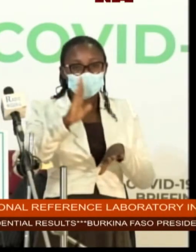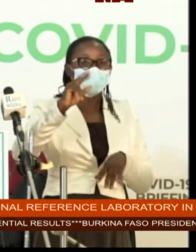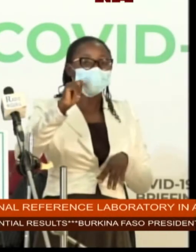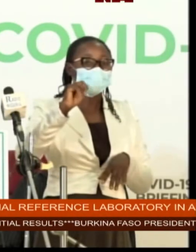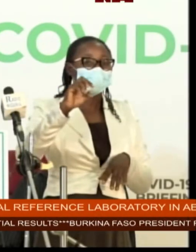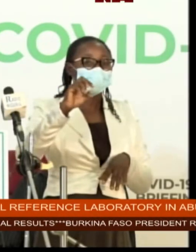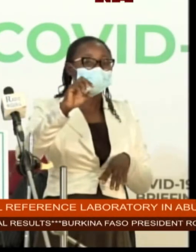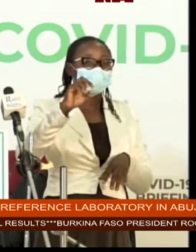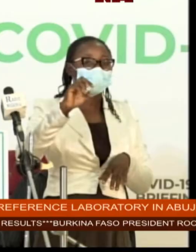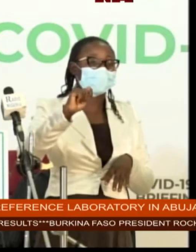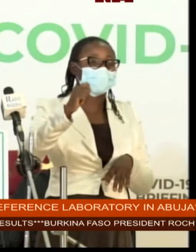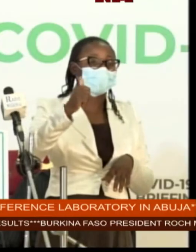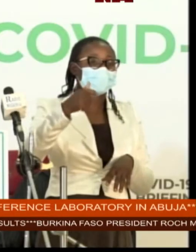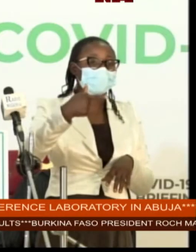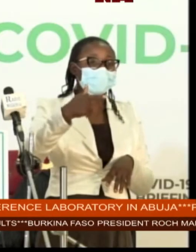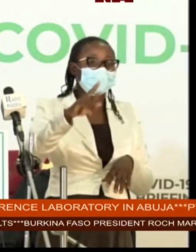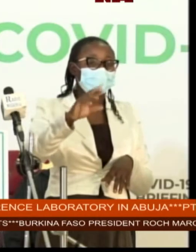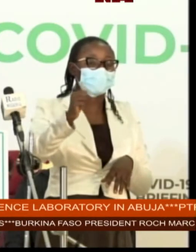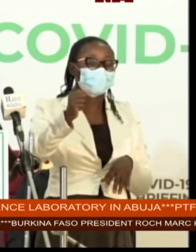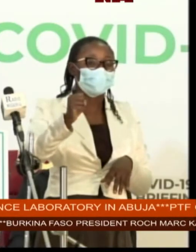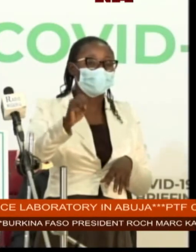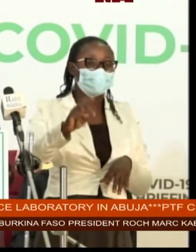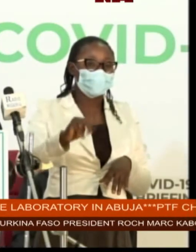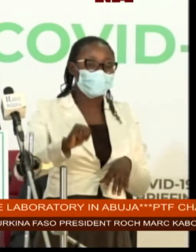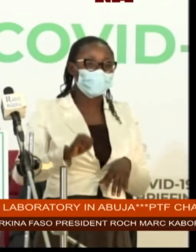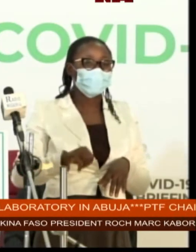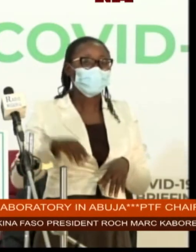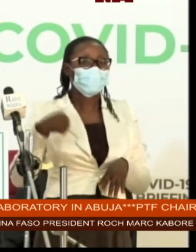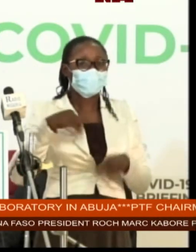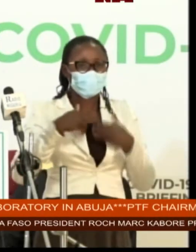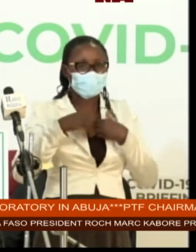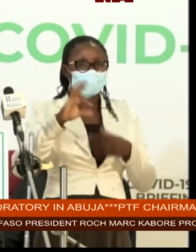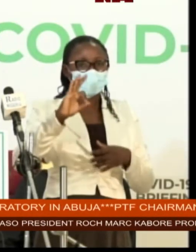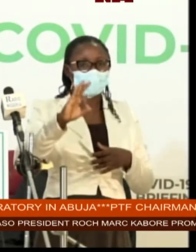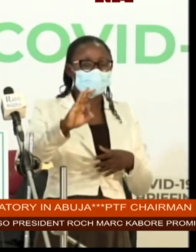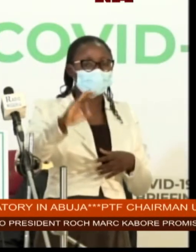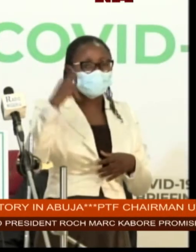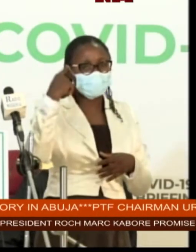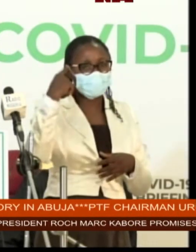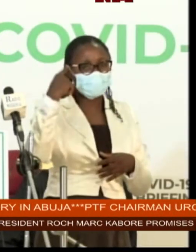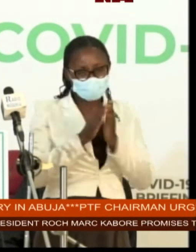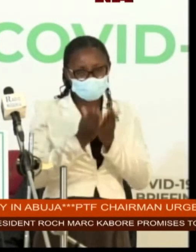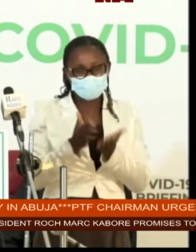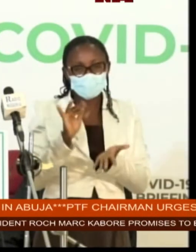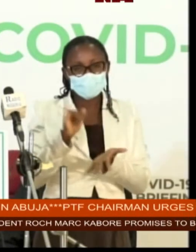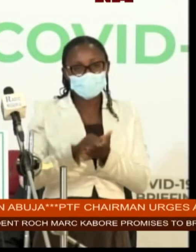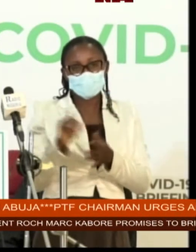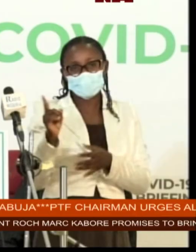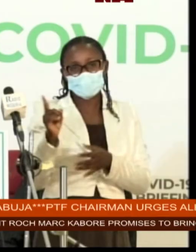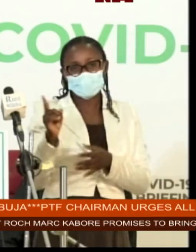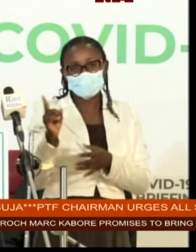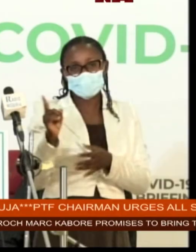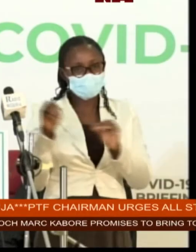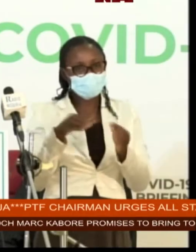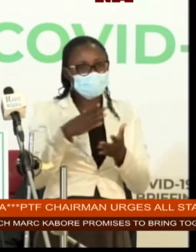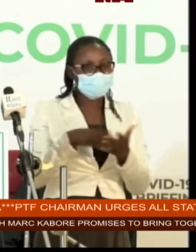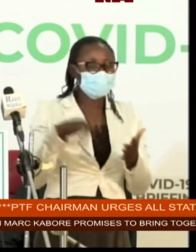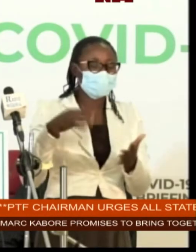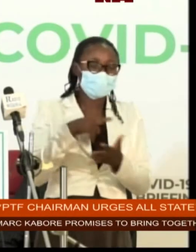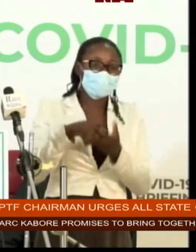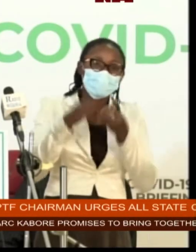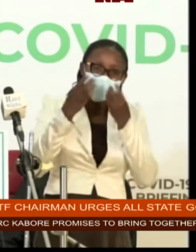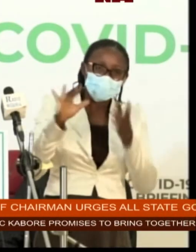others. There are some sites like Facebook where if you put some of this information, they will take it